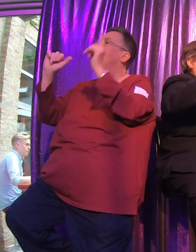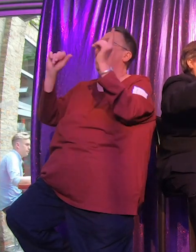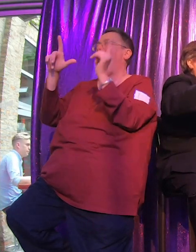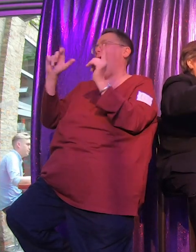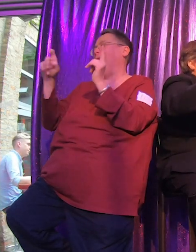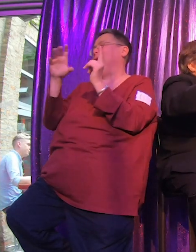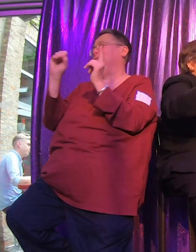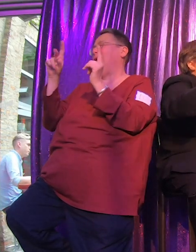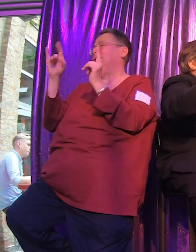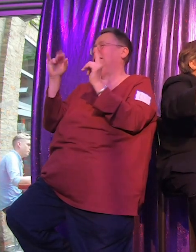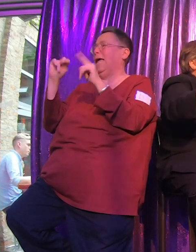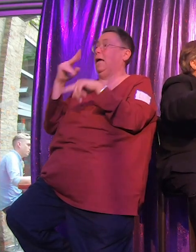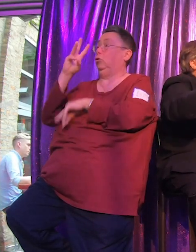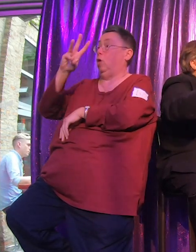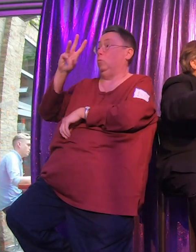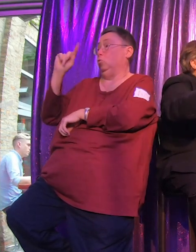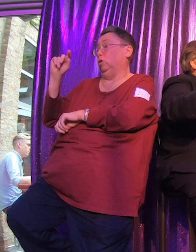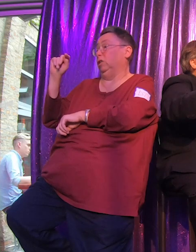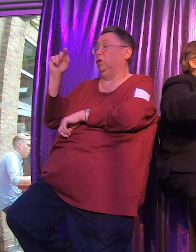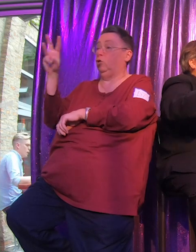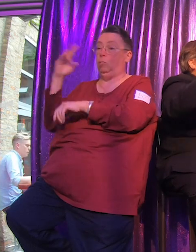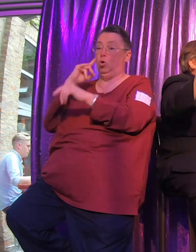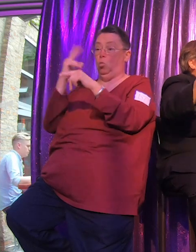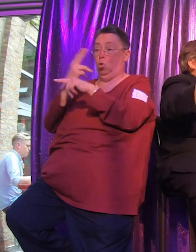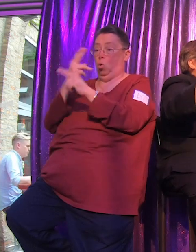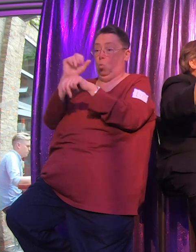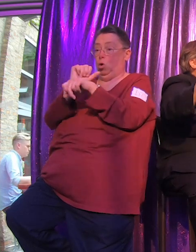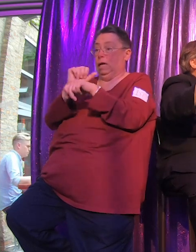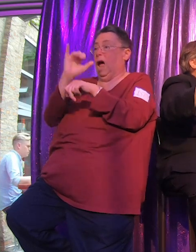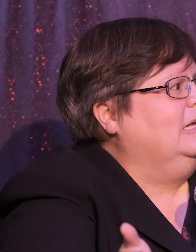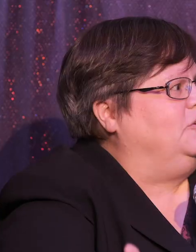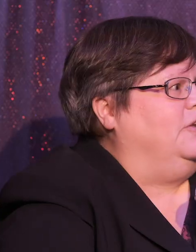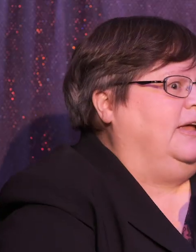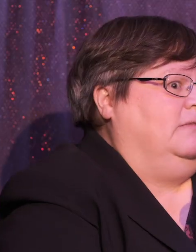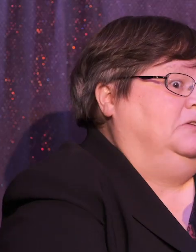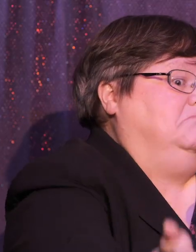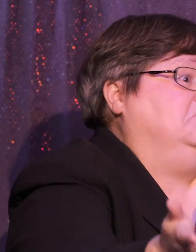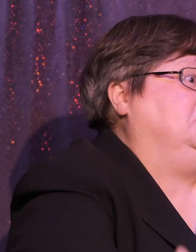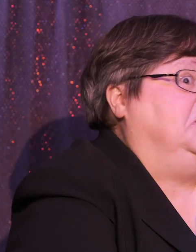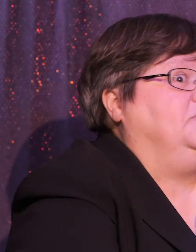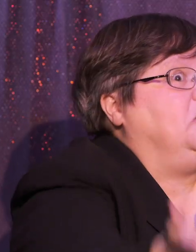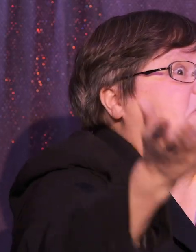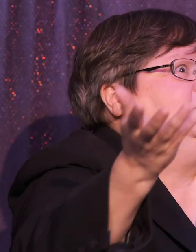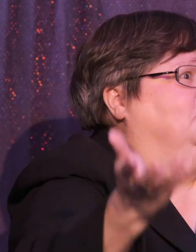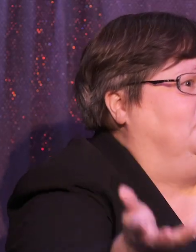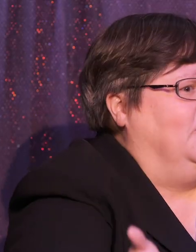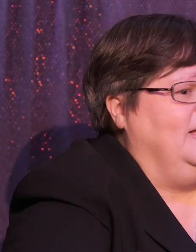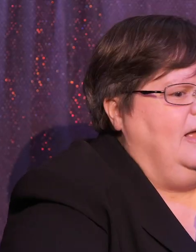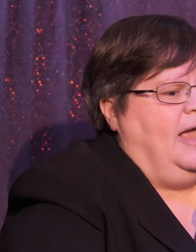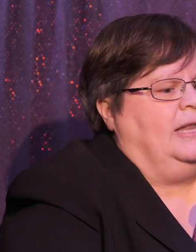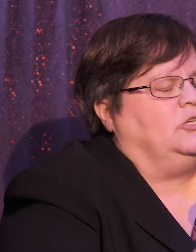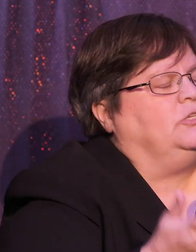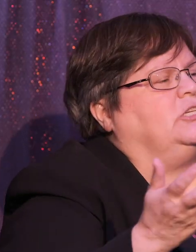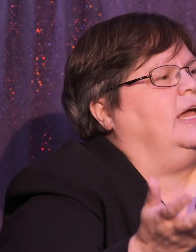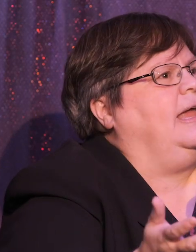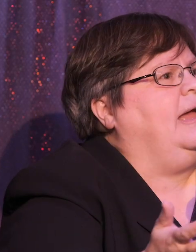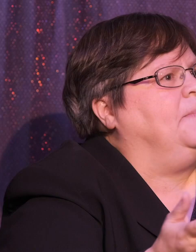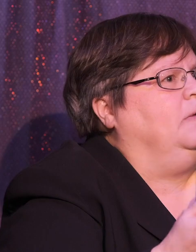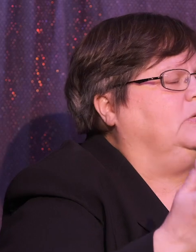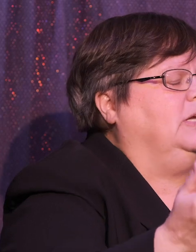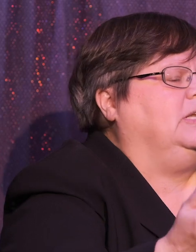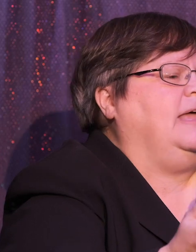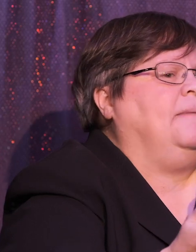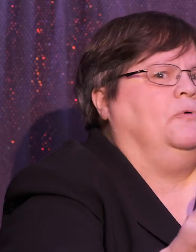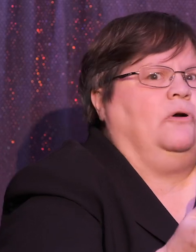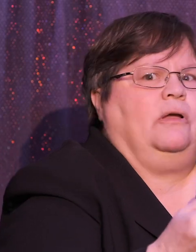were working on this great documentary they were working on, and they didn't want to do the book. So they're like, let's see if Tracy will do the book. And so it just kind of